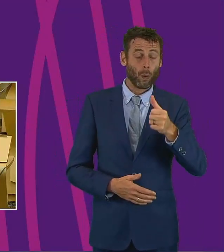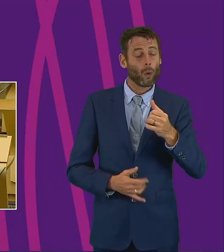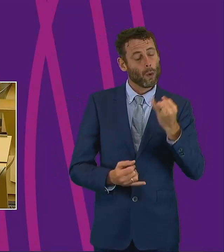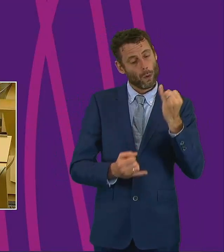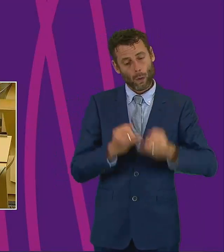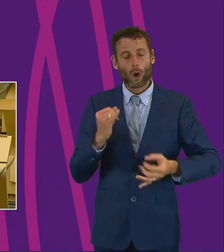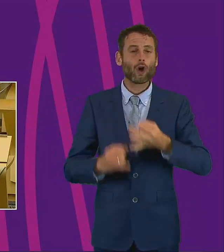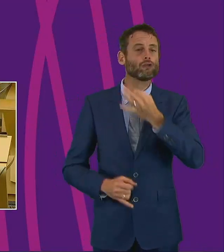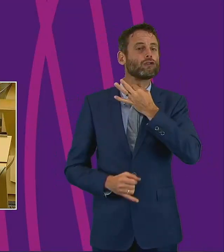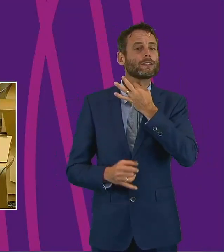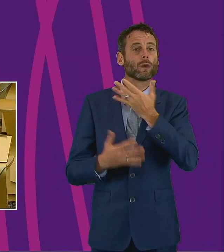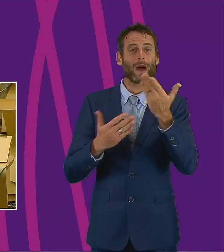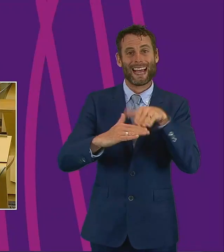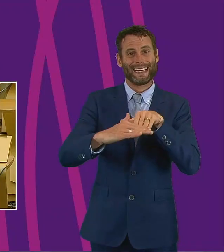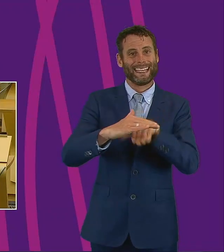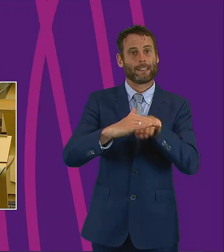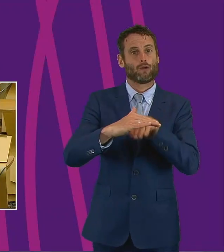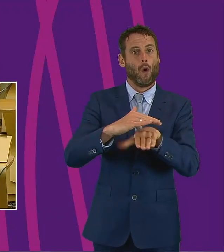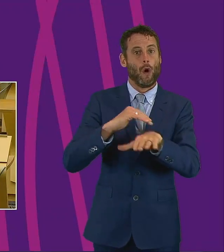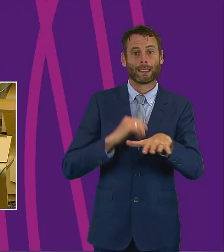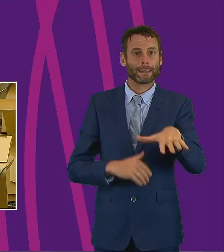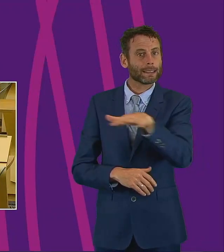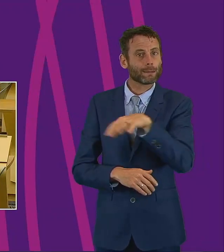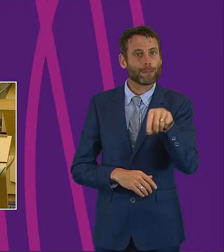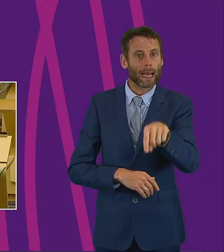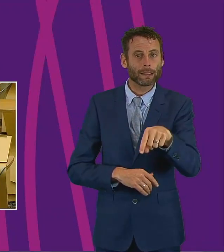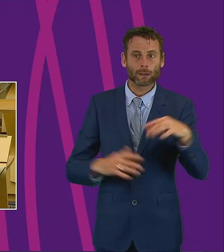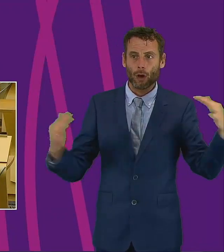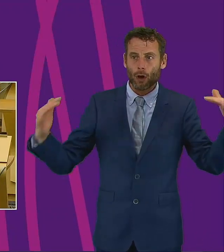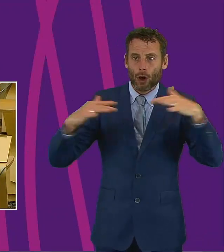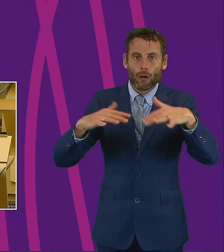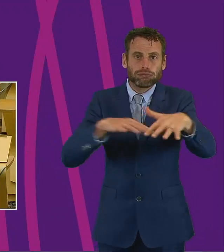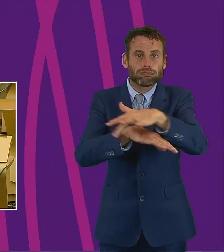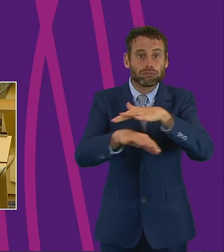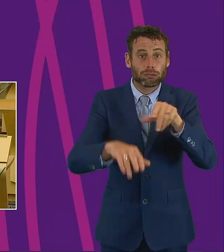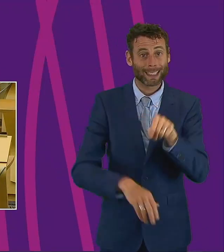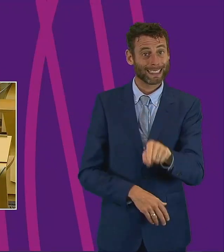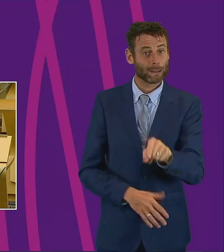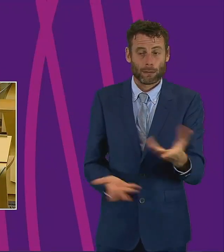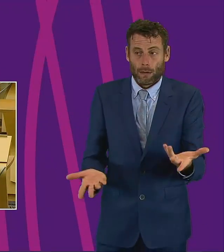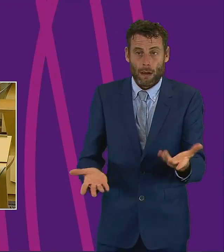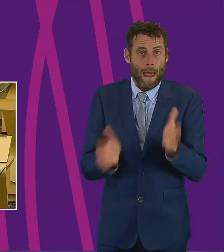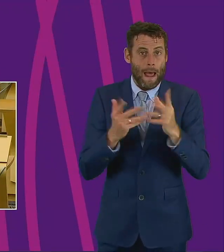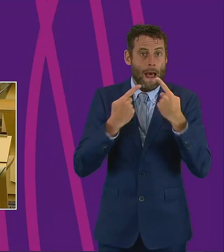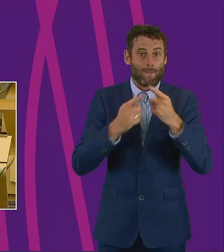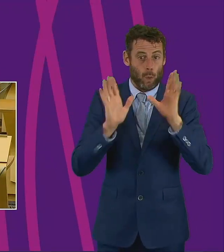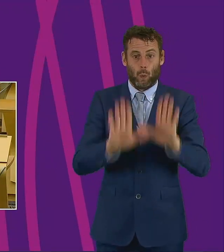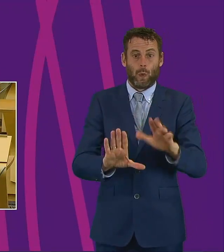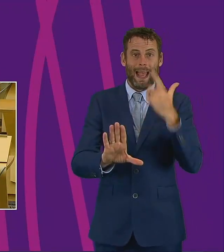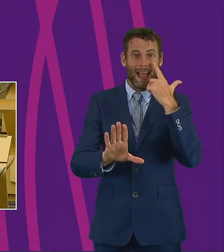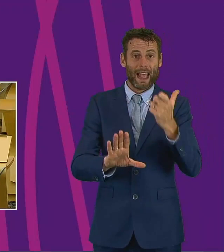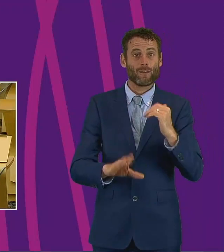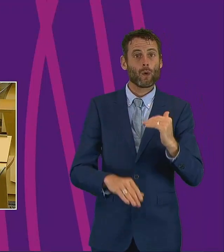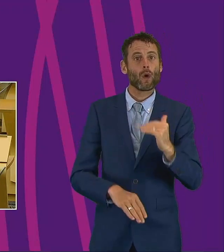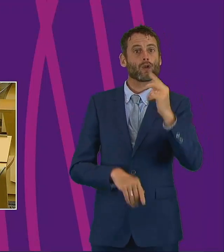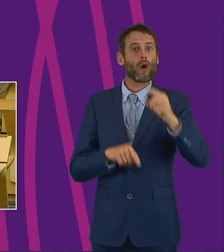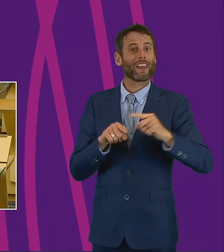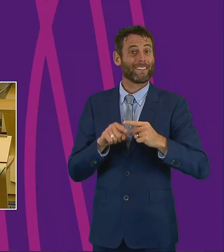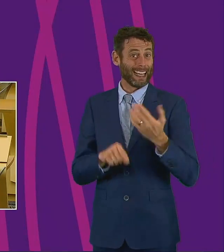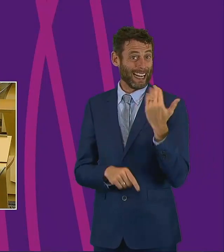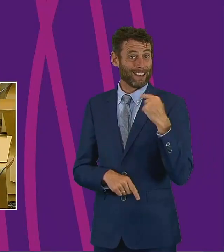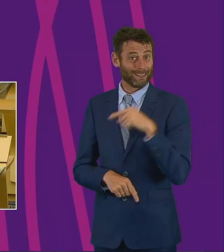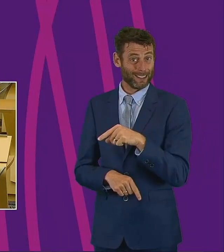social gatherings. That's why we have to take care. In fact, when there was an outbreak in the north of England a matter of weeks